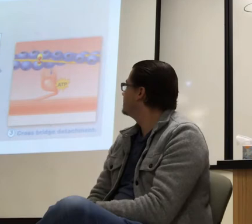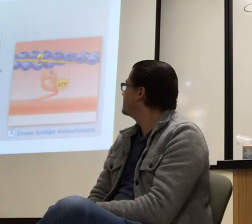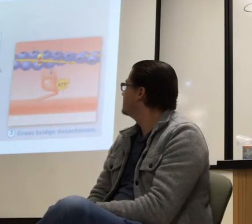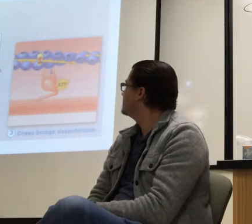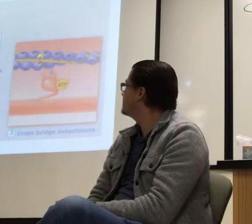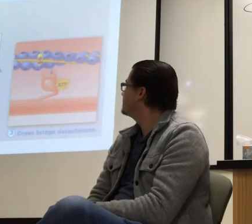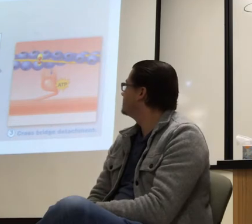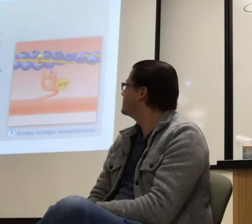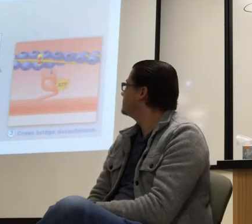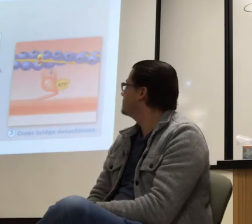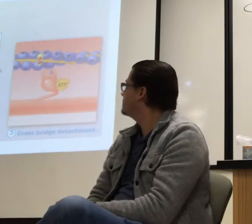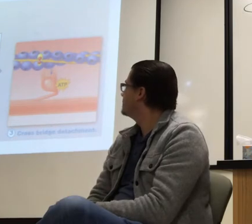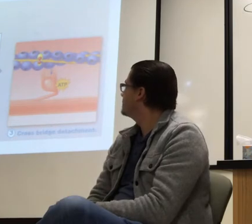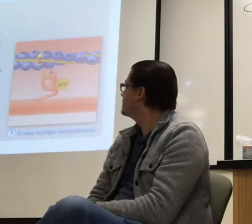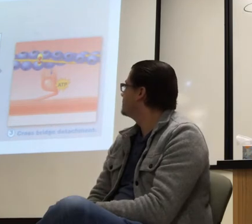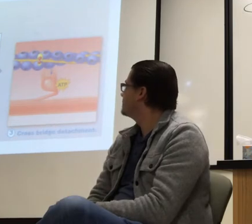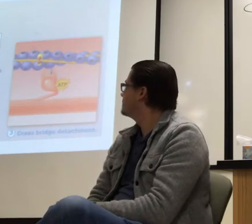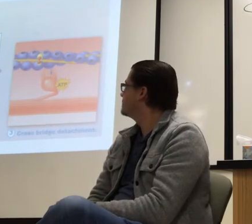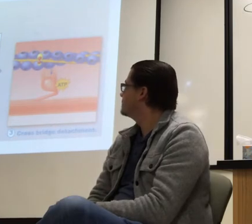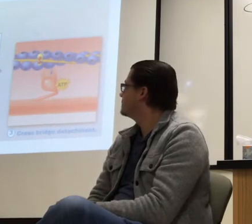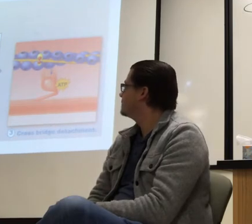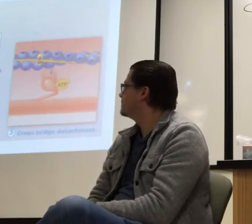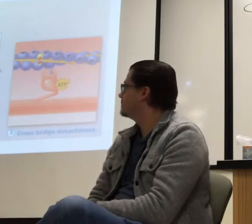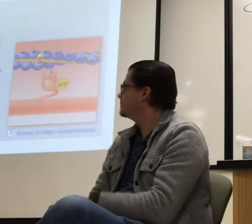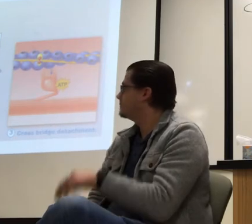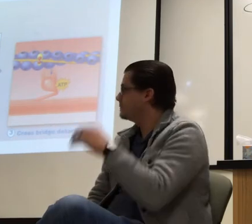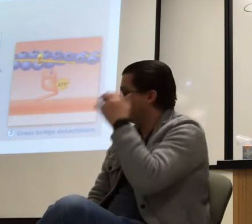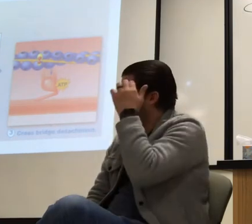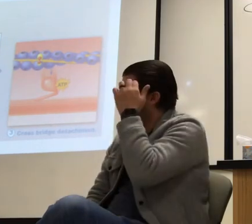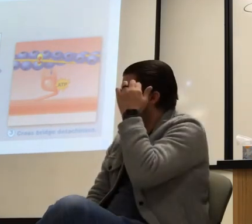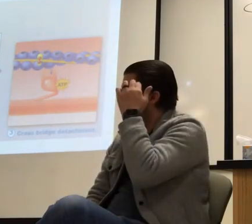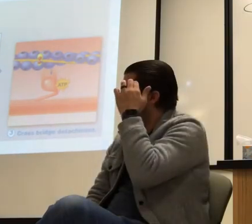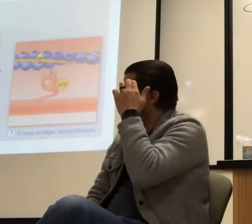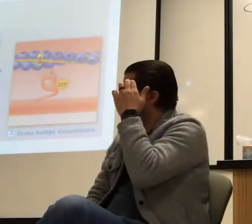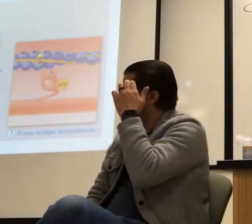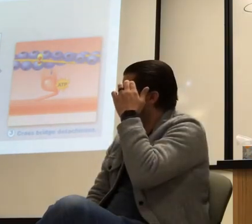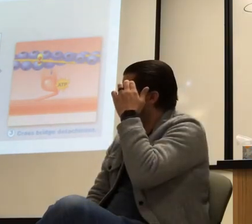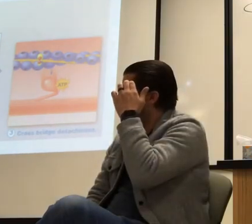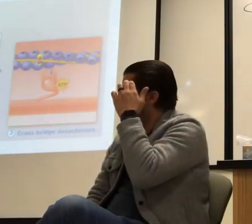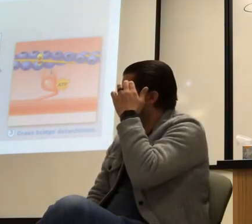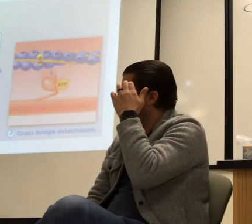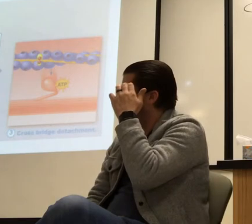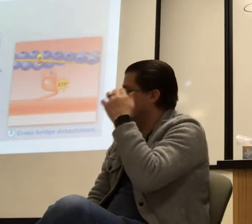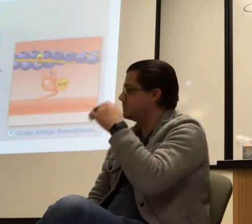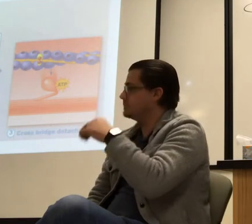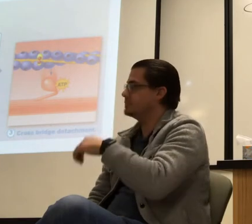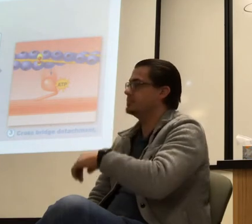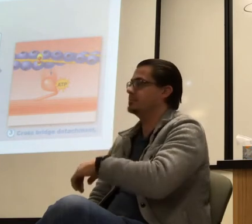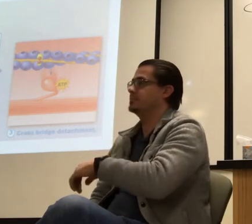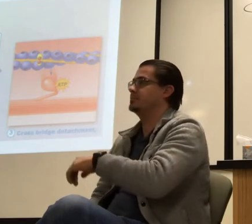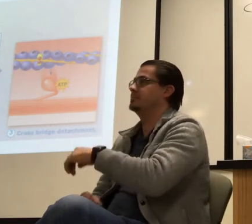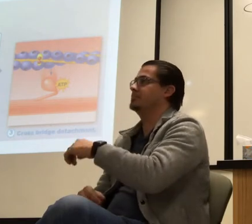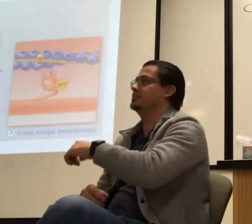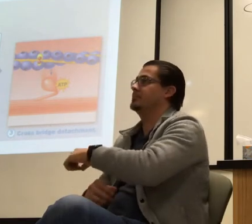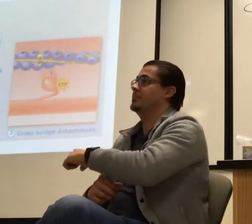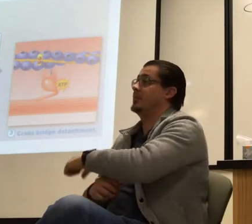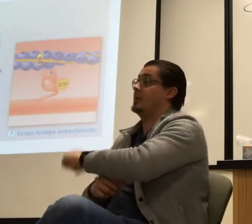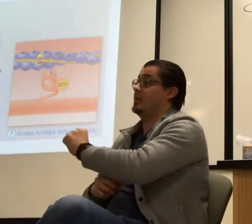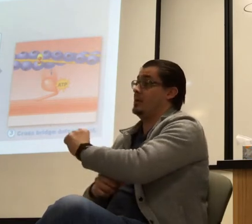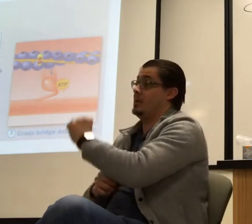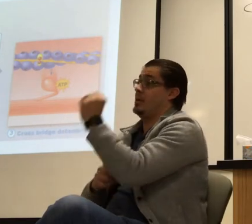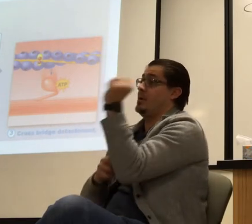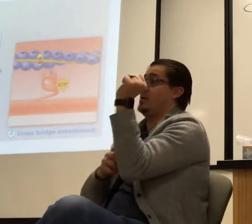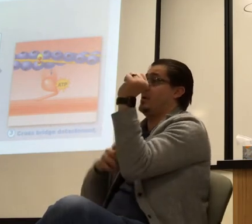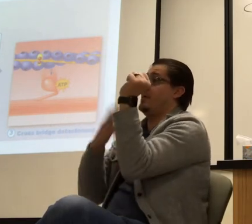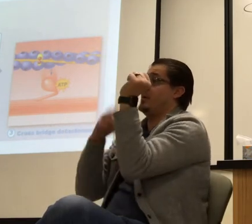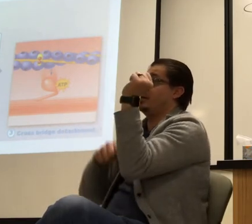you've gone from here all the way back to like there. And you've detached from the